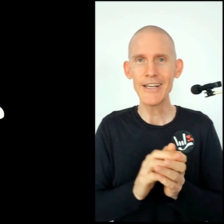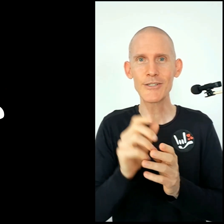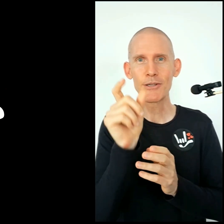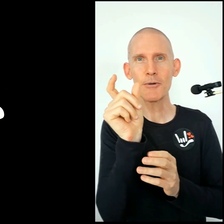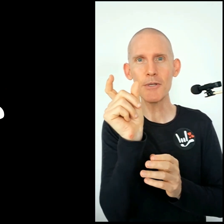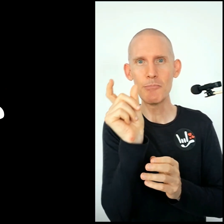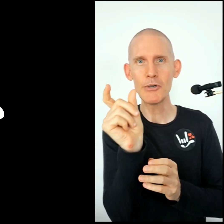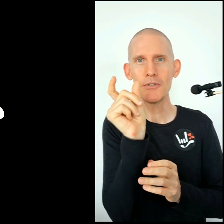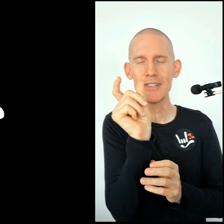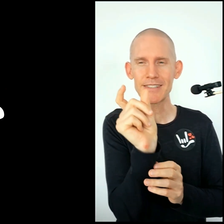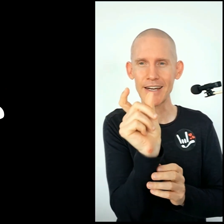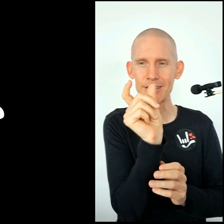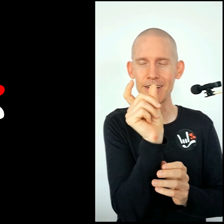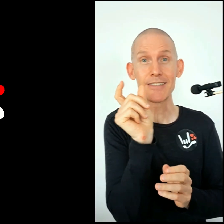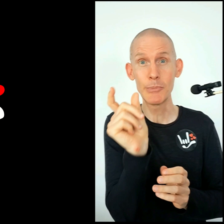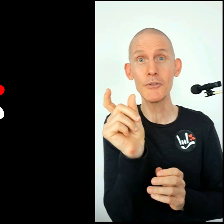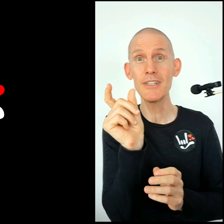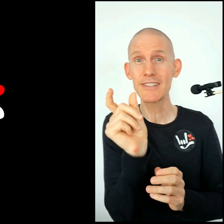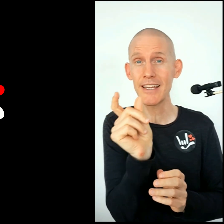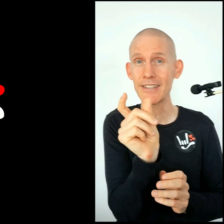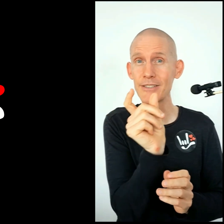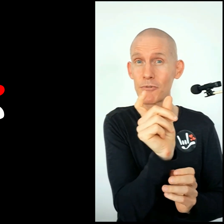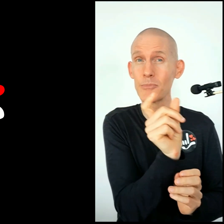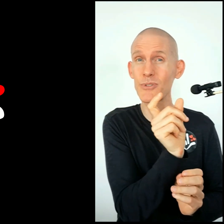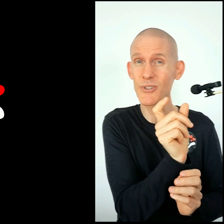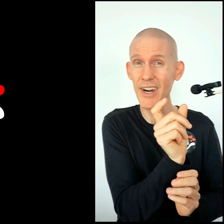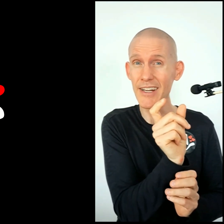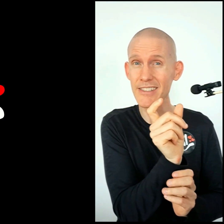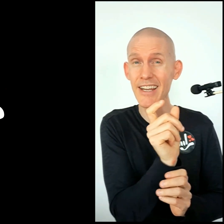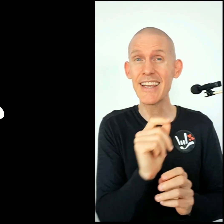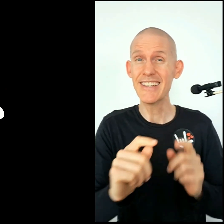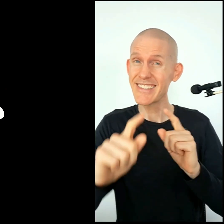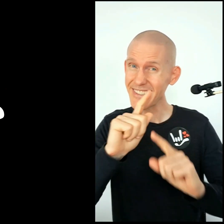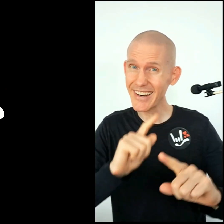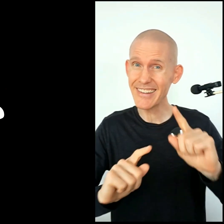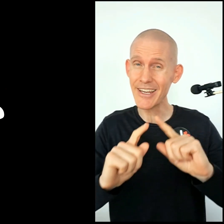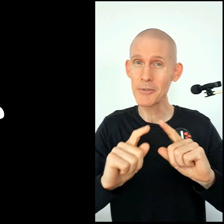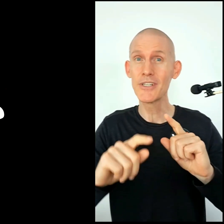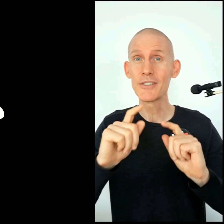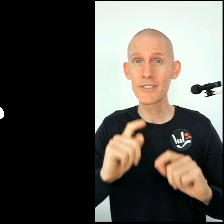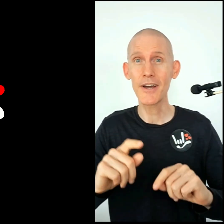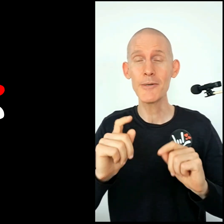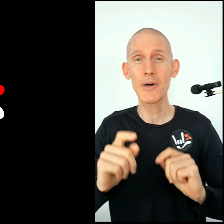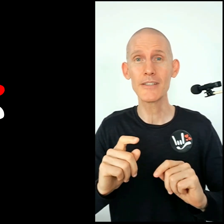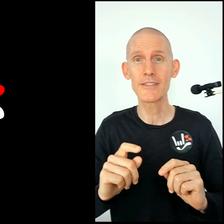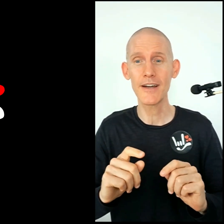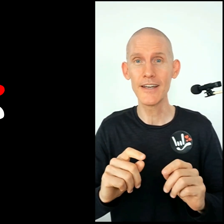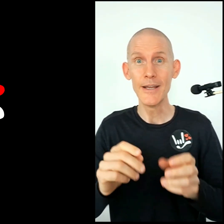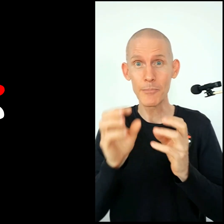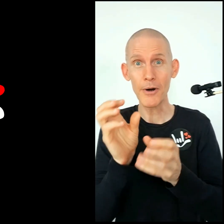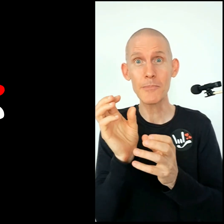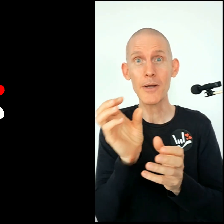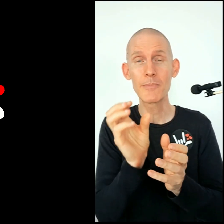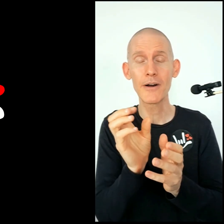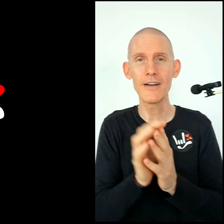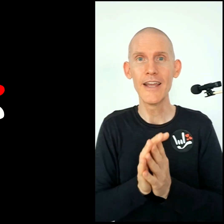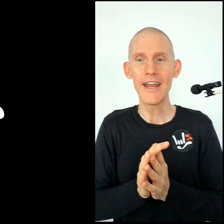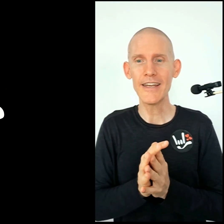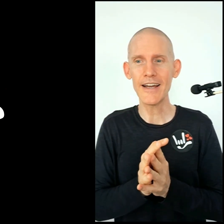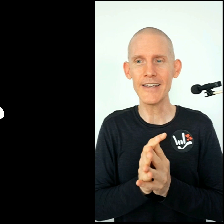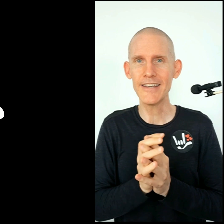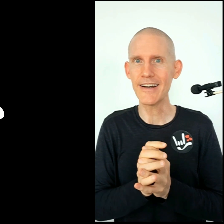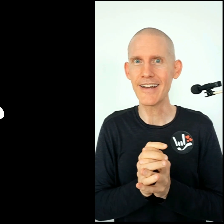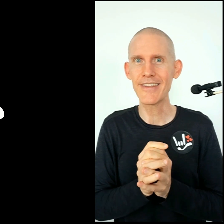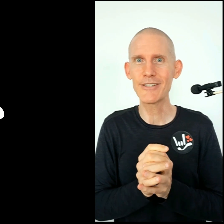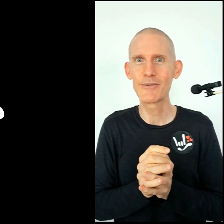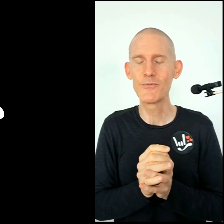questions. It's just literally building a sentence from scratch in sign language, sign by sign, part by part.